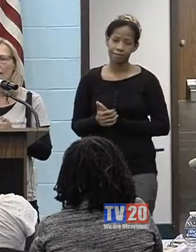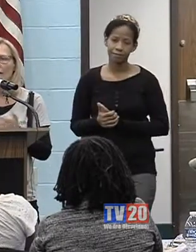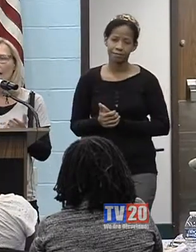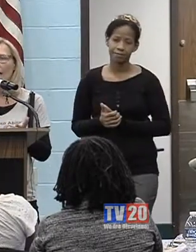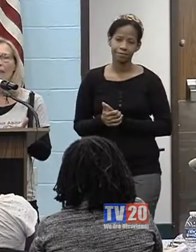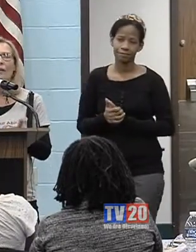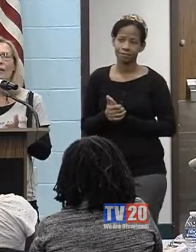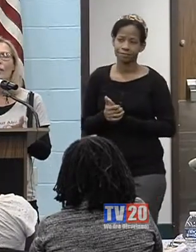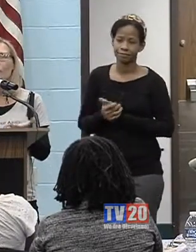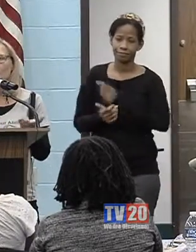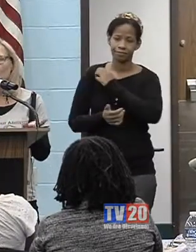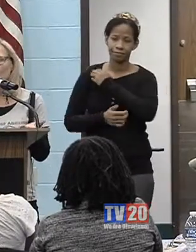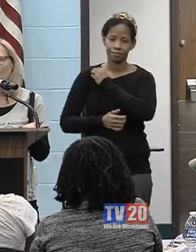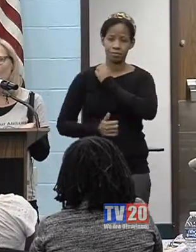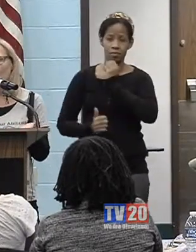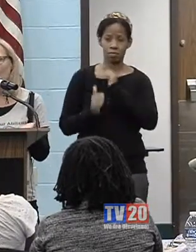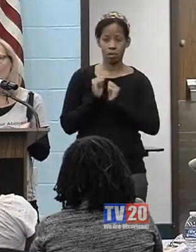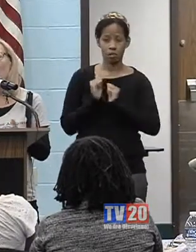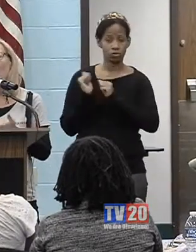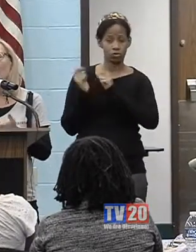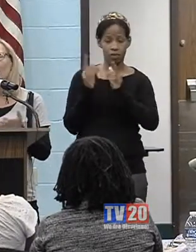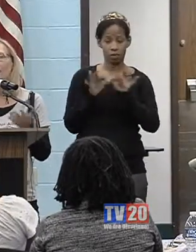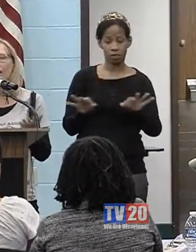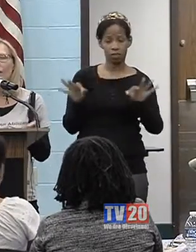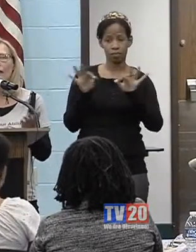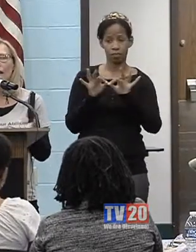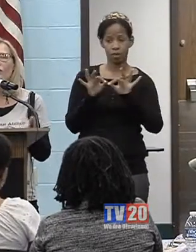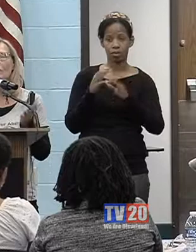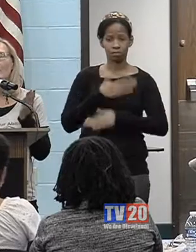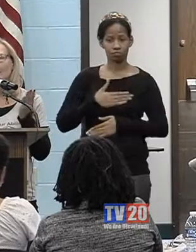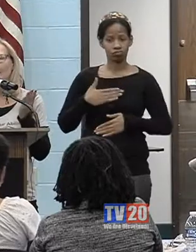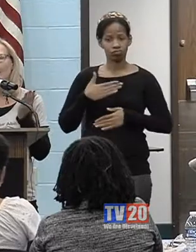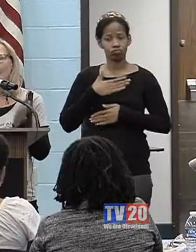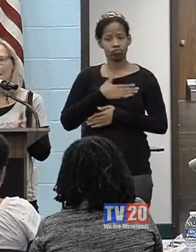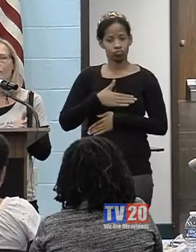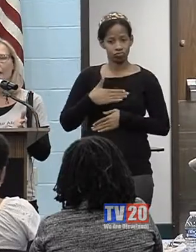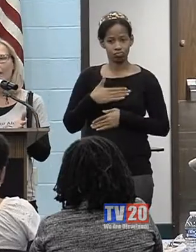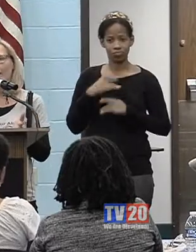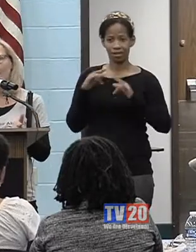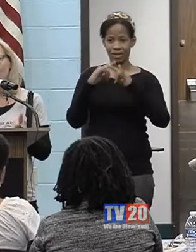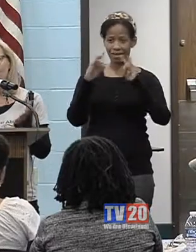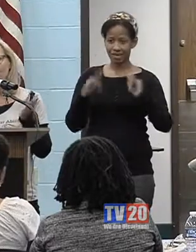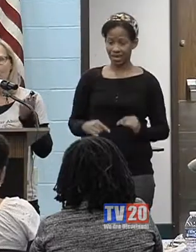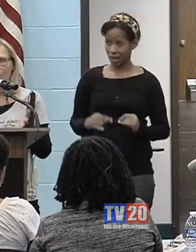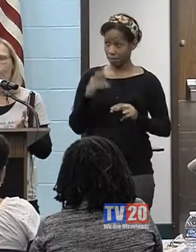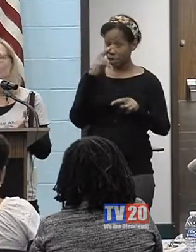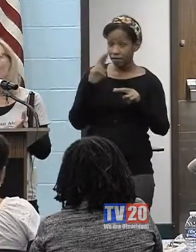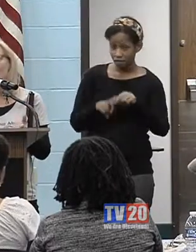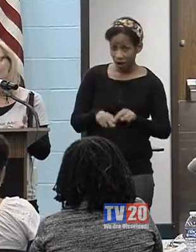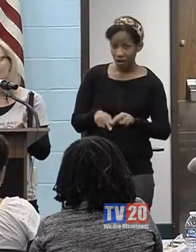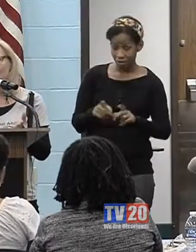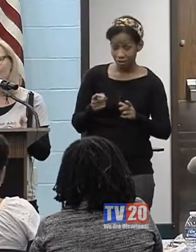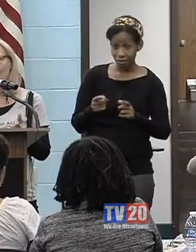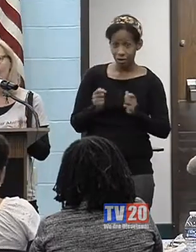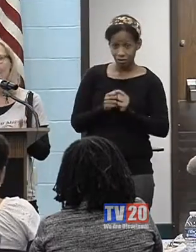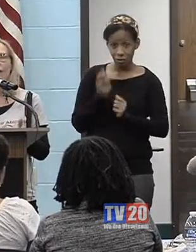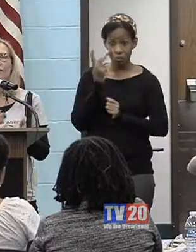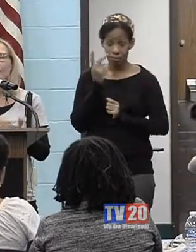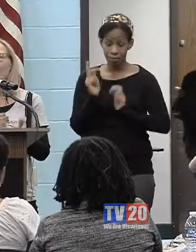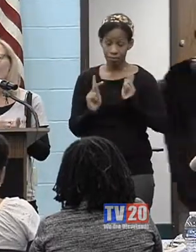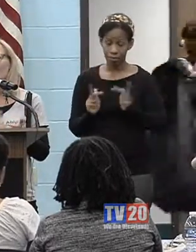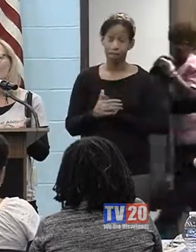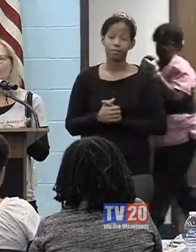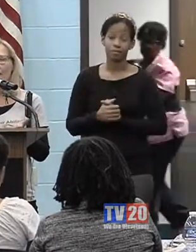things. And most of all, we have recreation and camping. Fun stuff. Fun stuff.